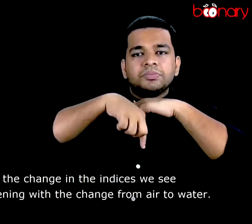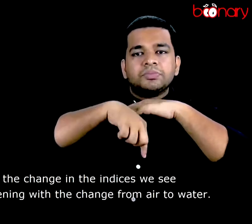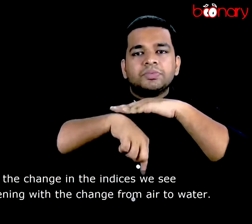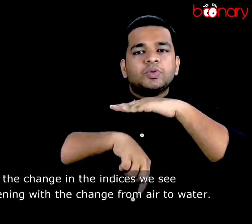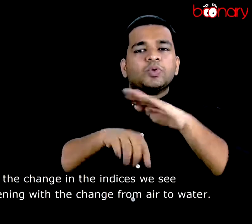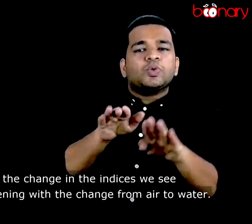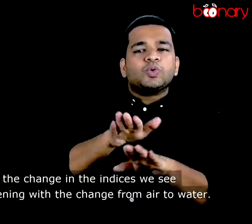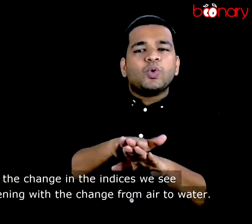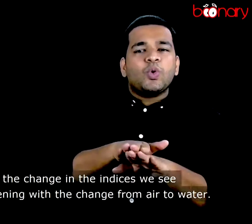water.